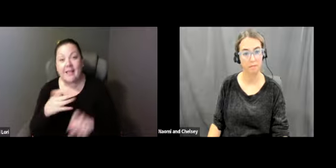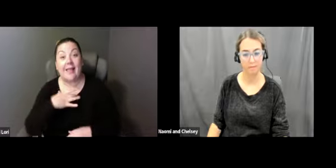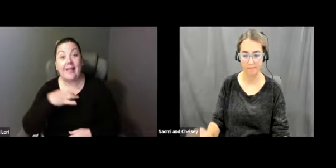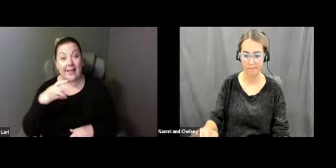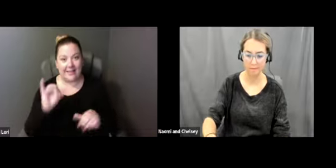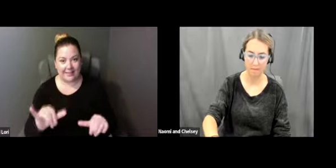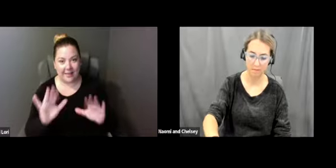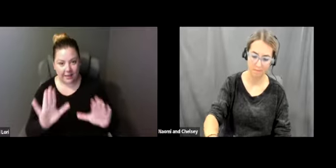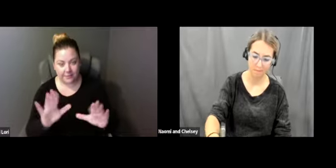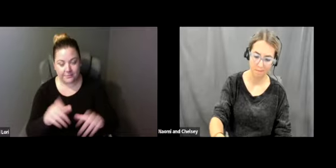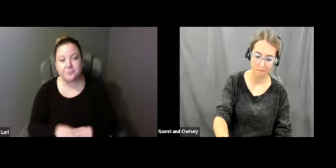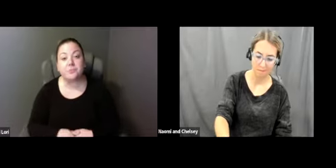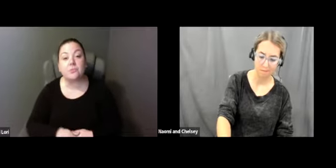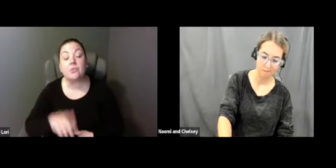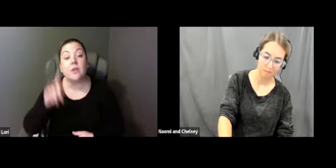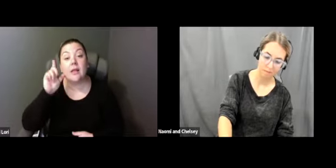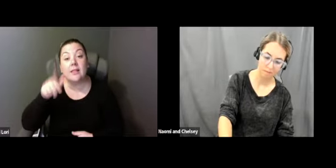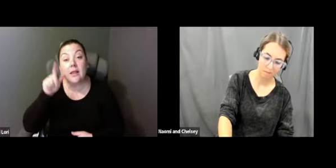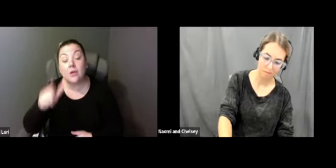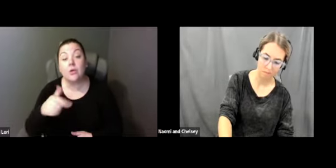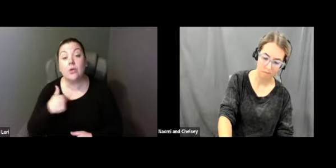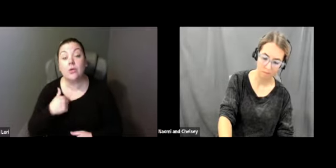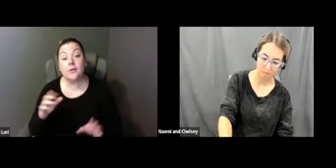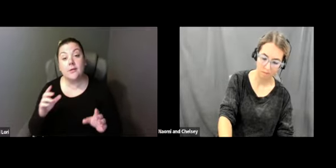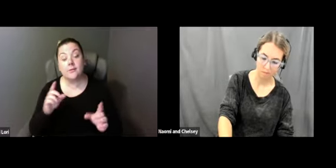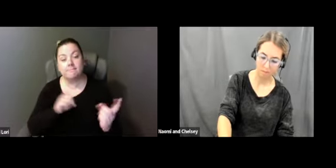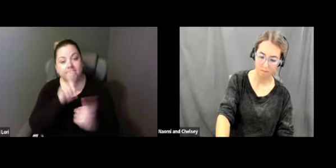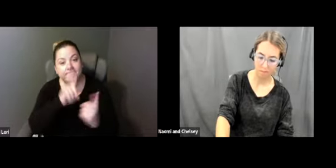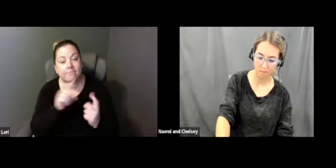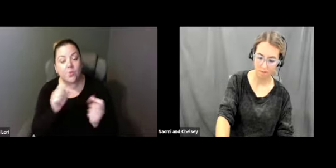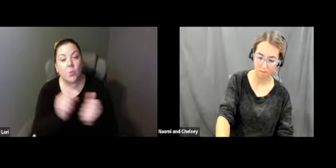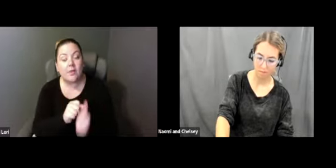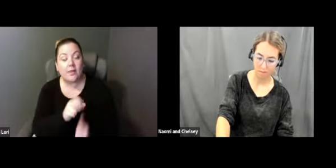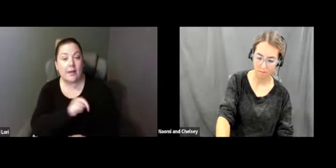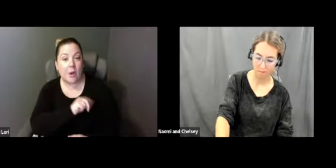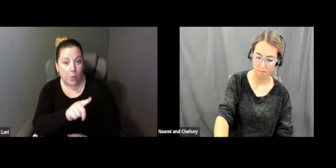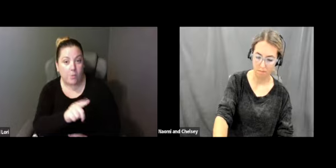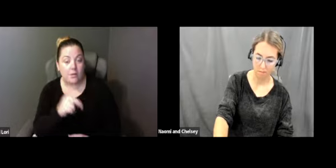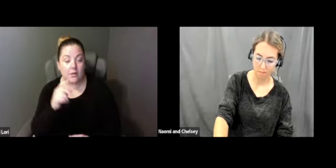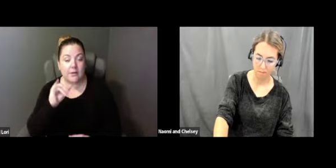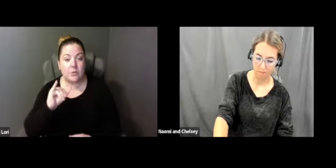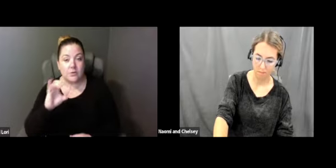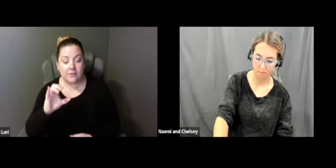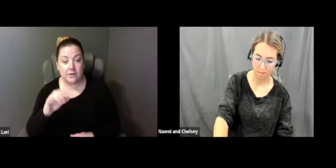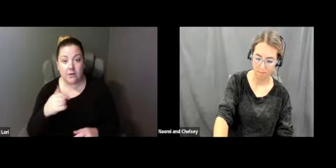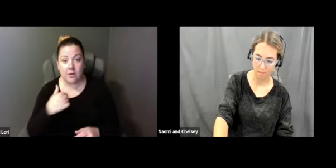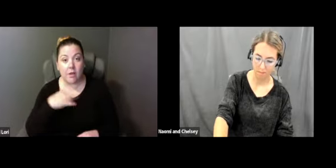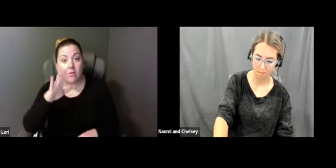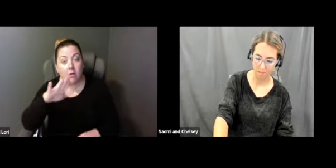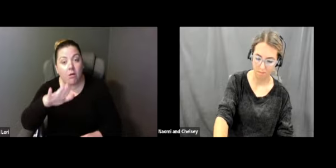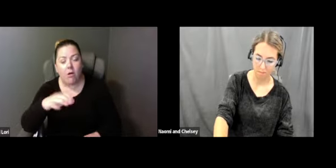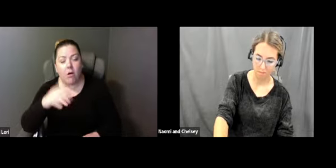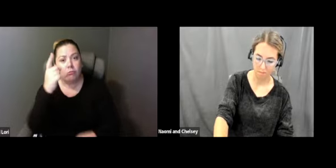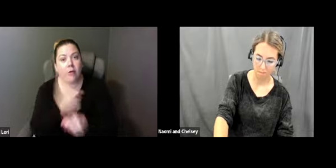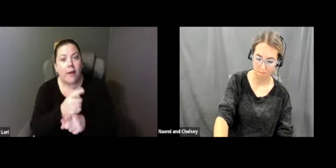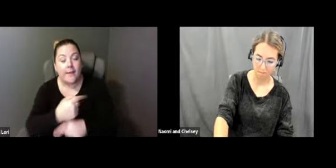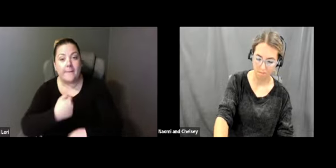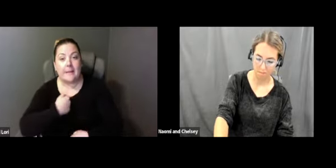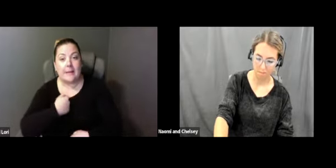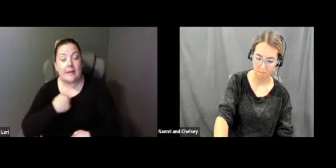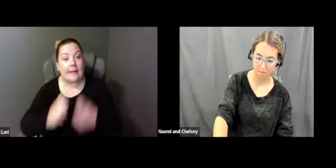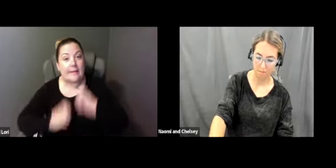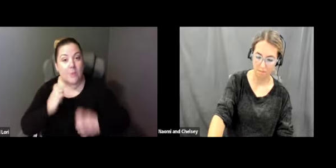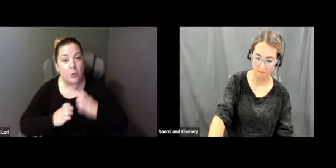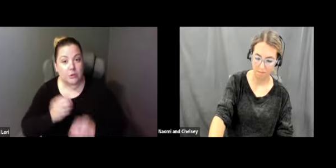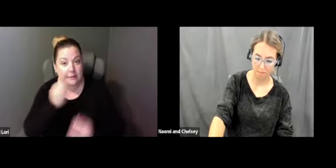as an intuitive eating coach, and I started to say, well, yeah, I learned that I was an emotional eater. I never thought of myself as an